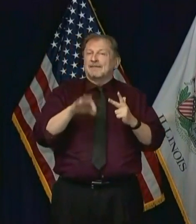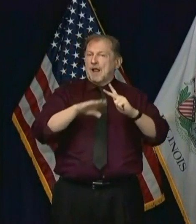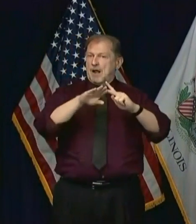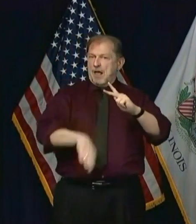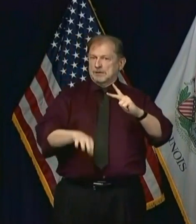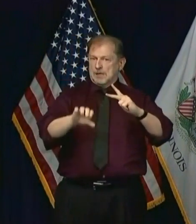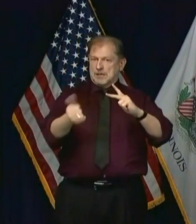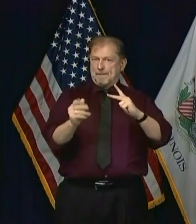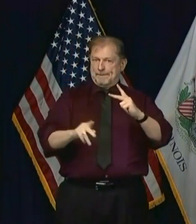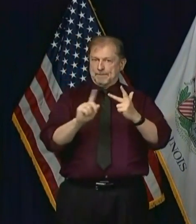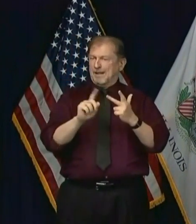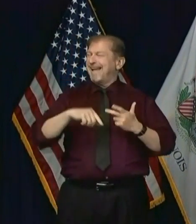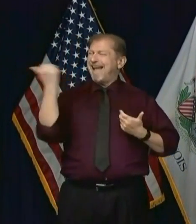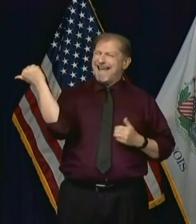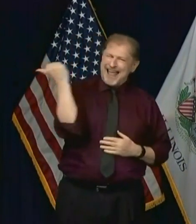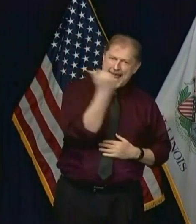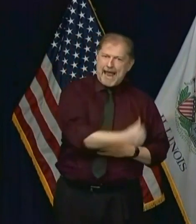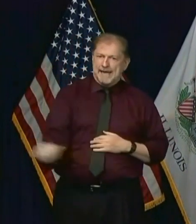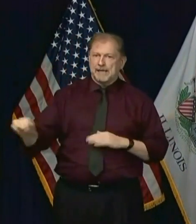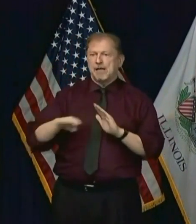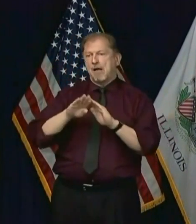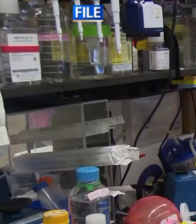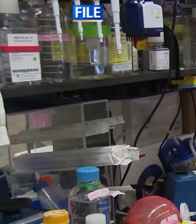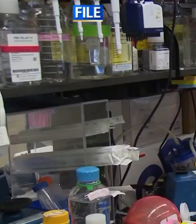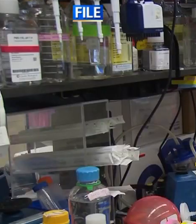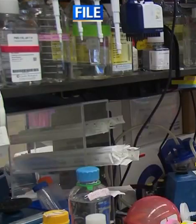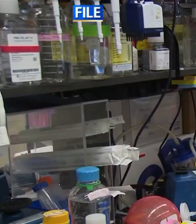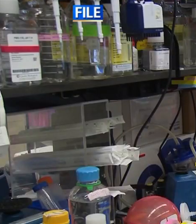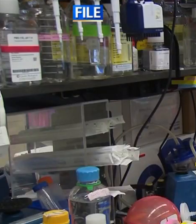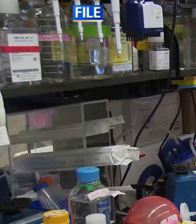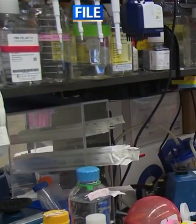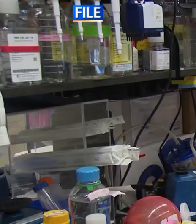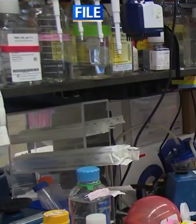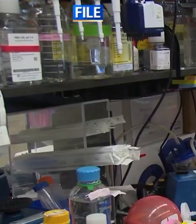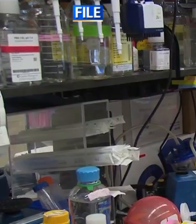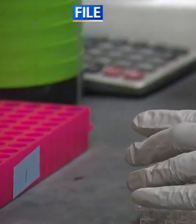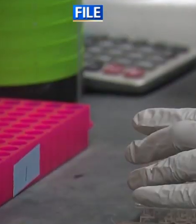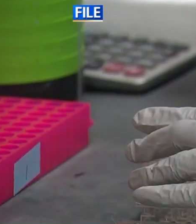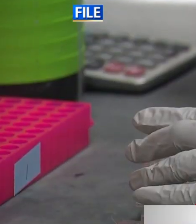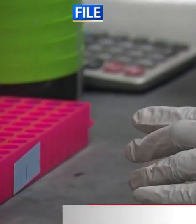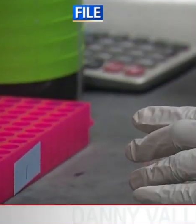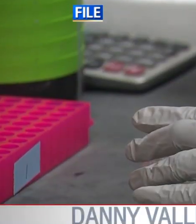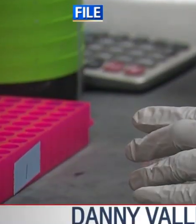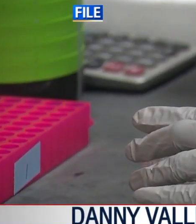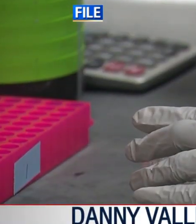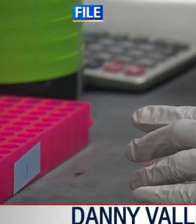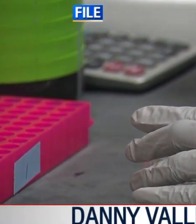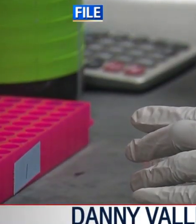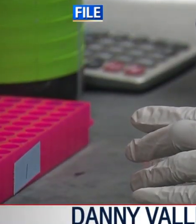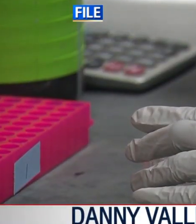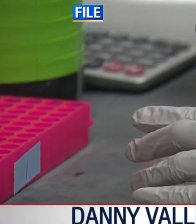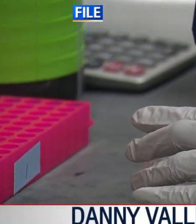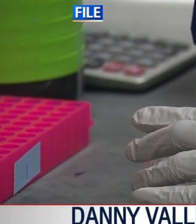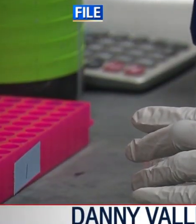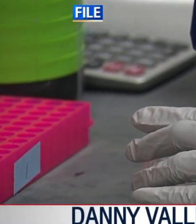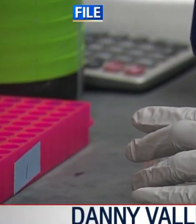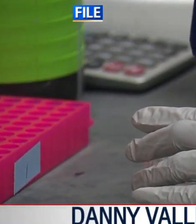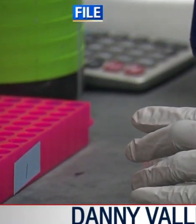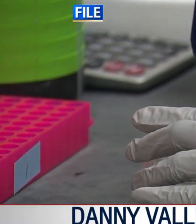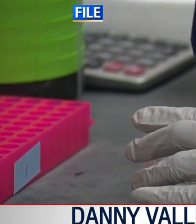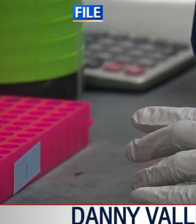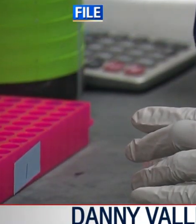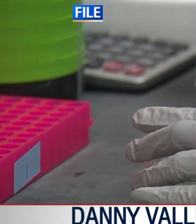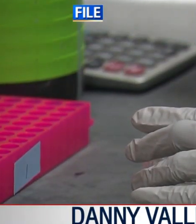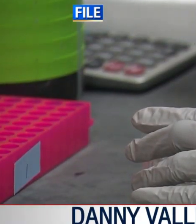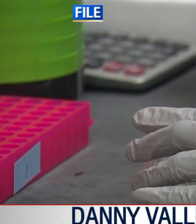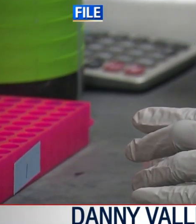can take place during this phase. Phase four, revitalization, requires tests to be available in the